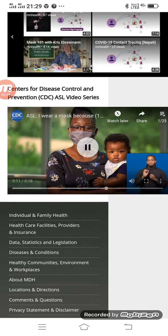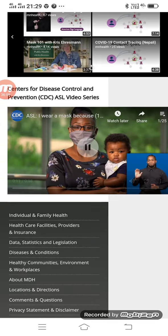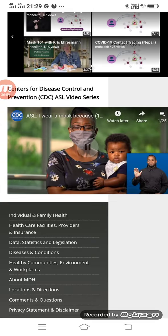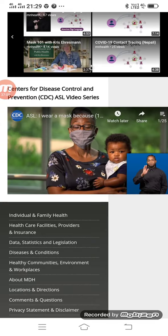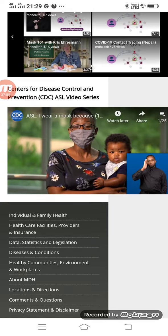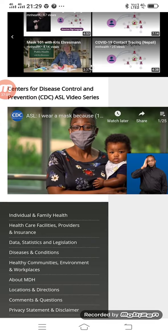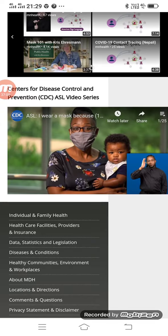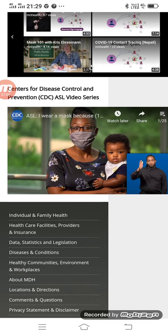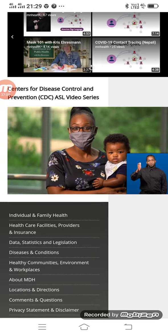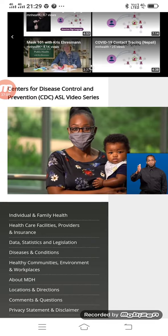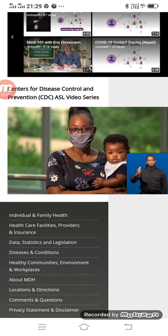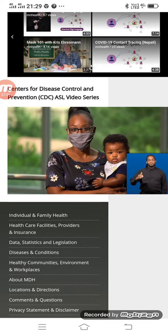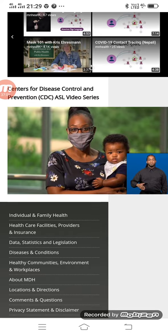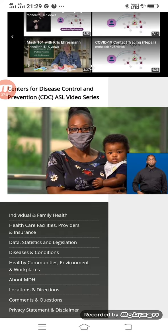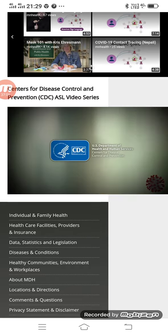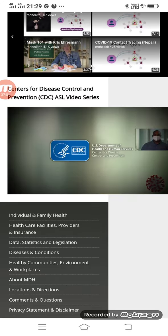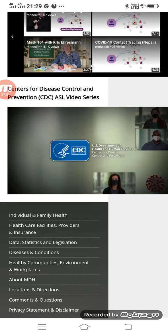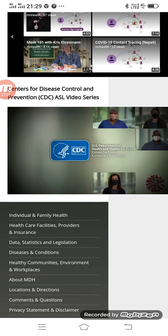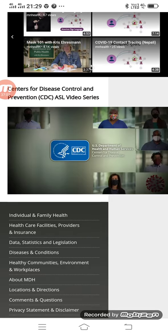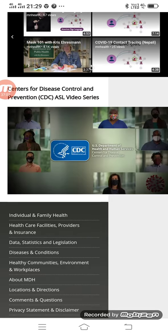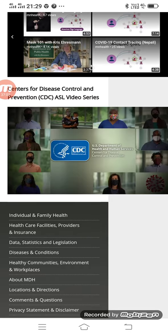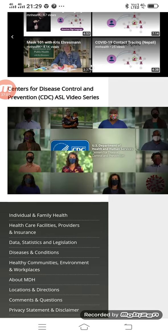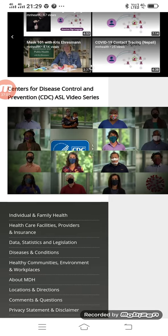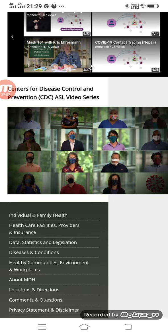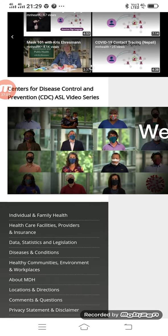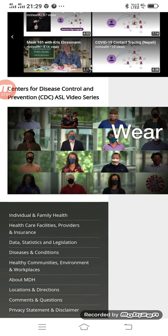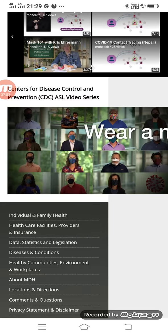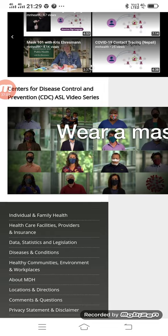Do it for their futures.